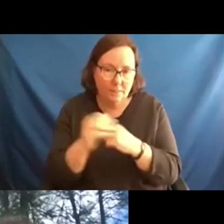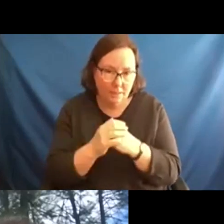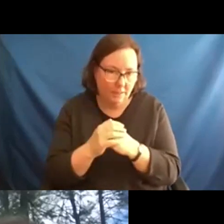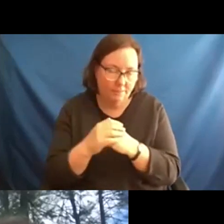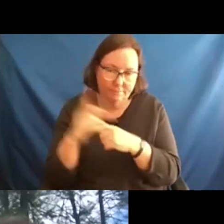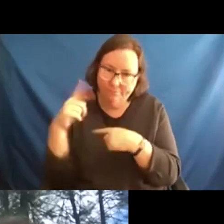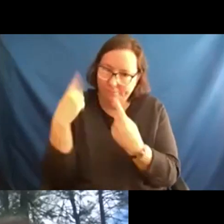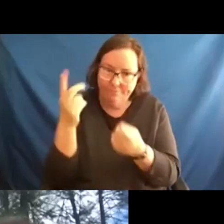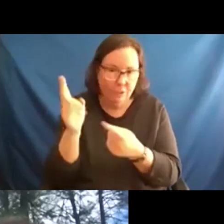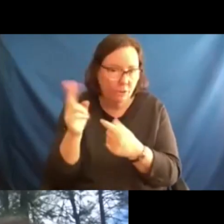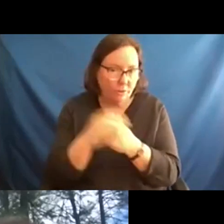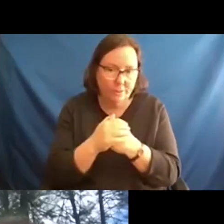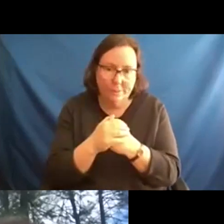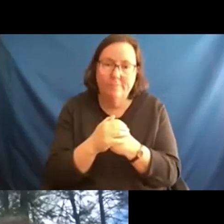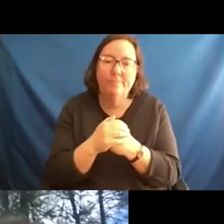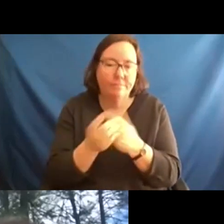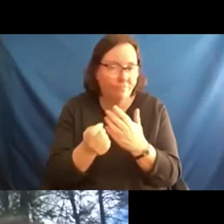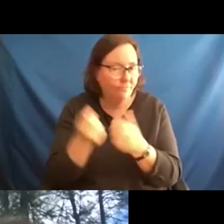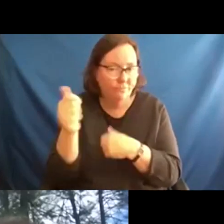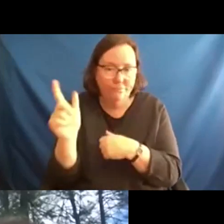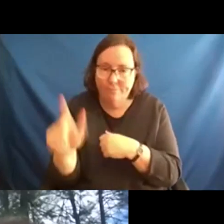historically with disability.